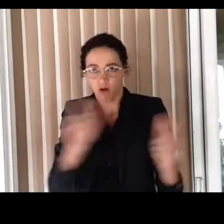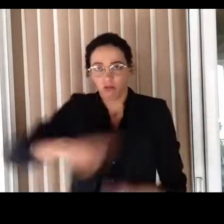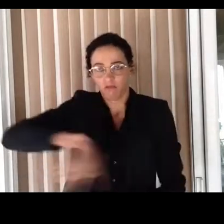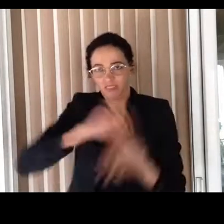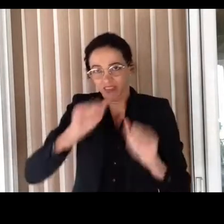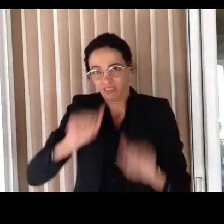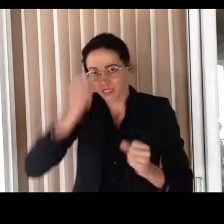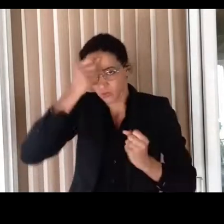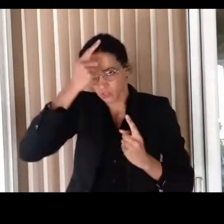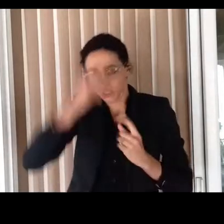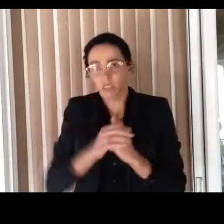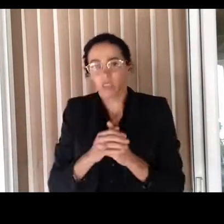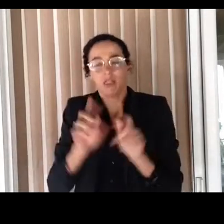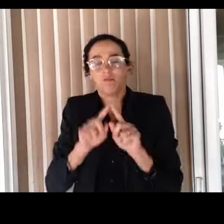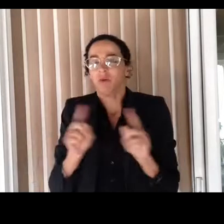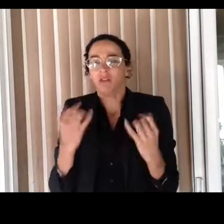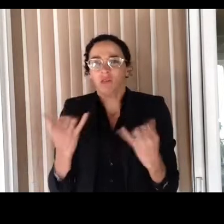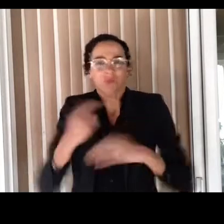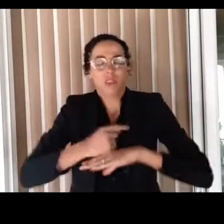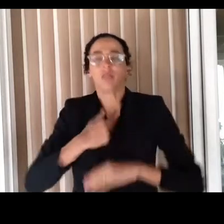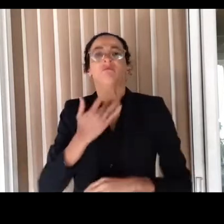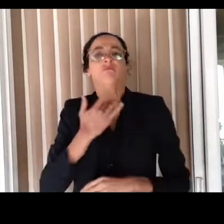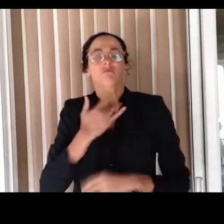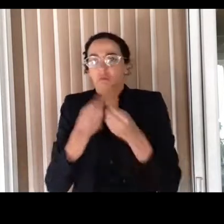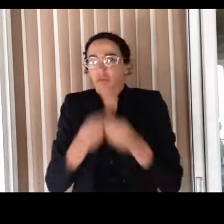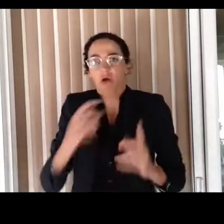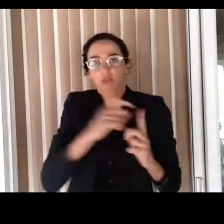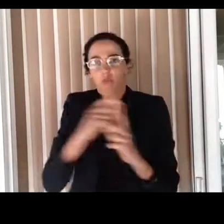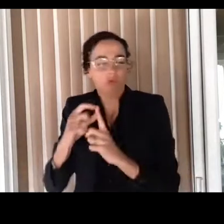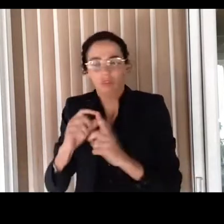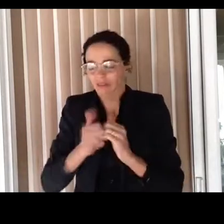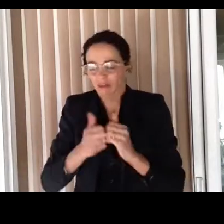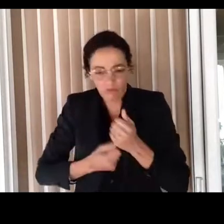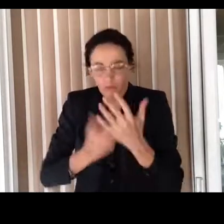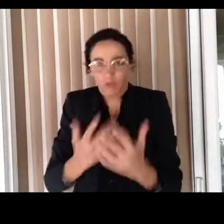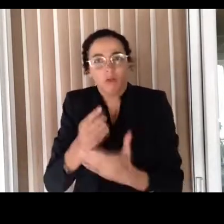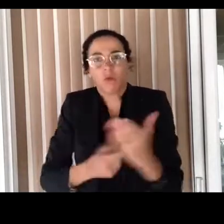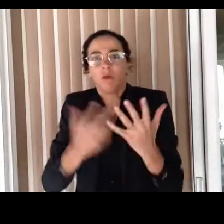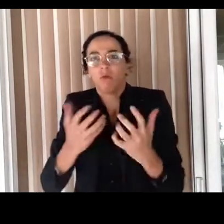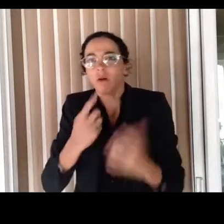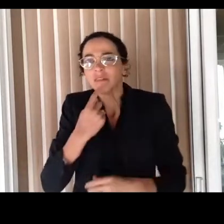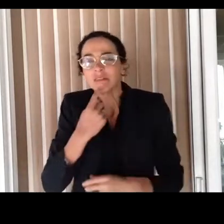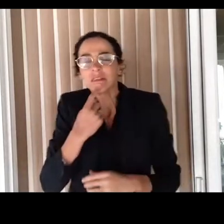today, I'm at a loss for words. I'm unable to share that I want to say, just like then.